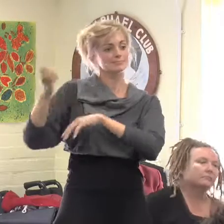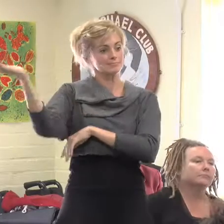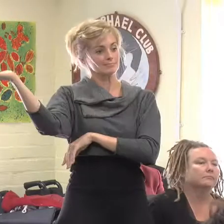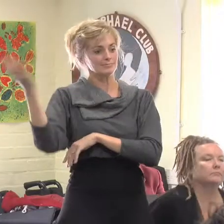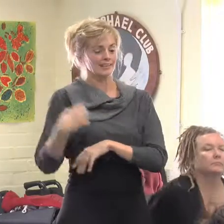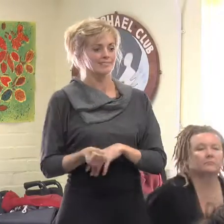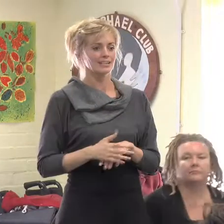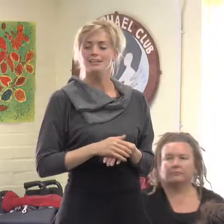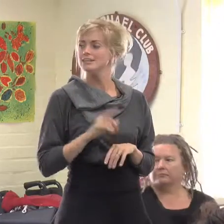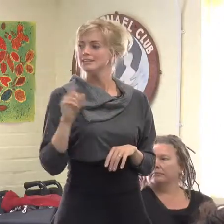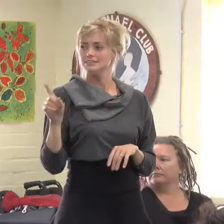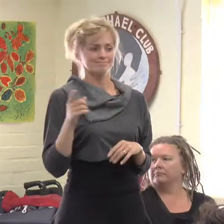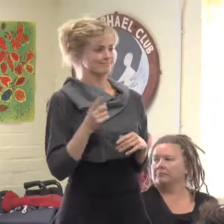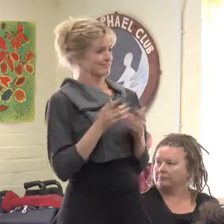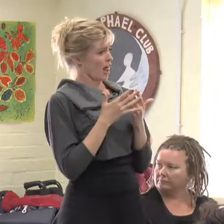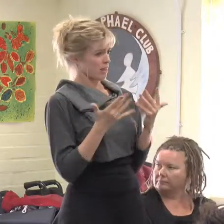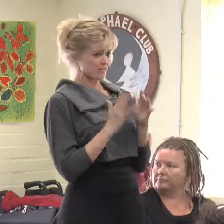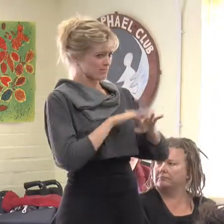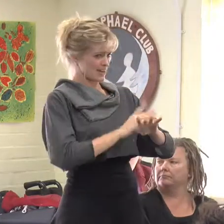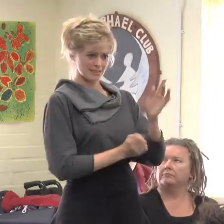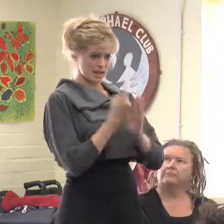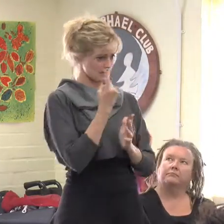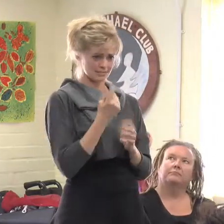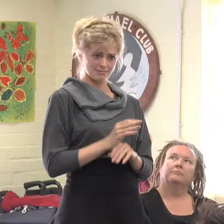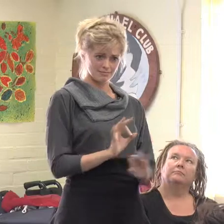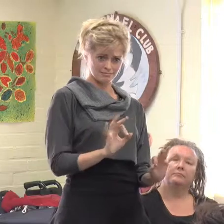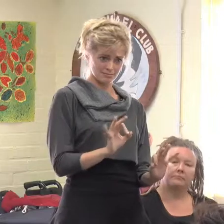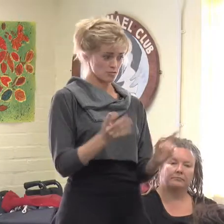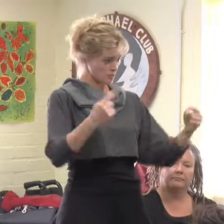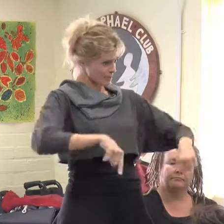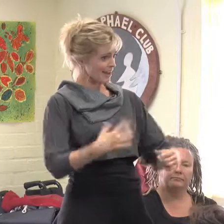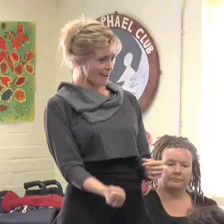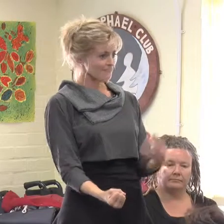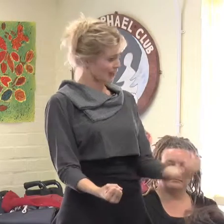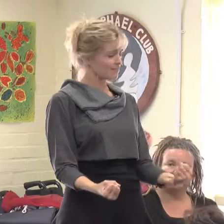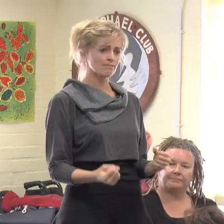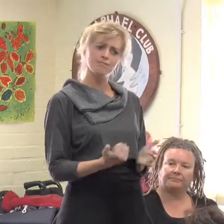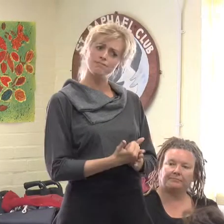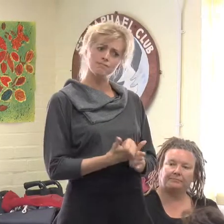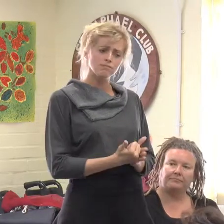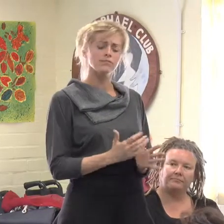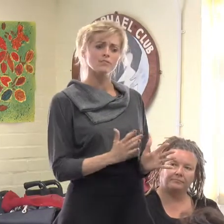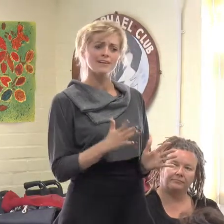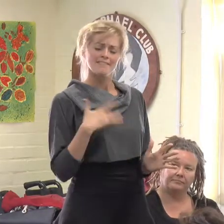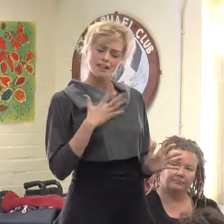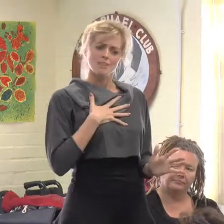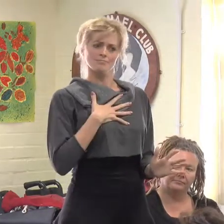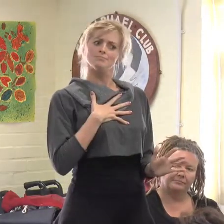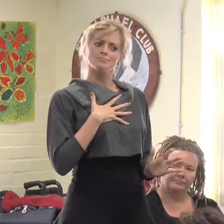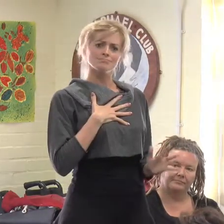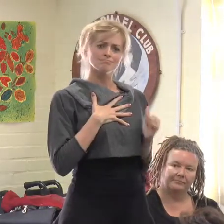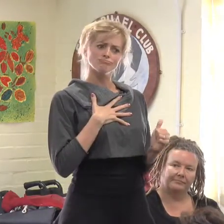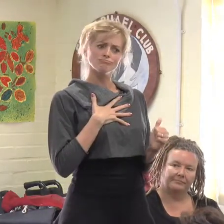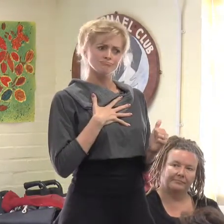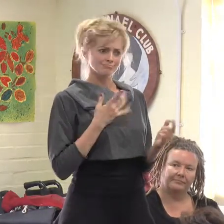here. I'm afraid this doesn't happen at most hustings, and it's really, really encouraging and moving and gratifying in certain sense that